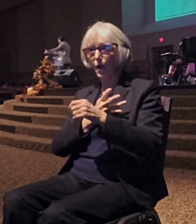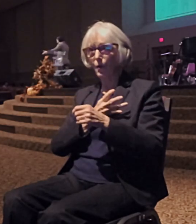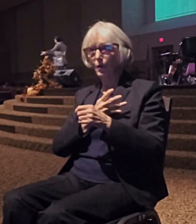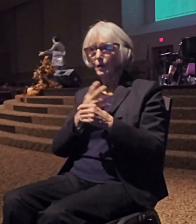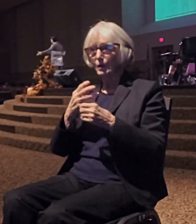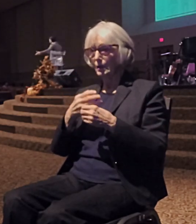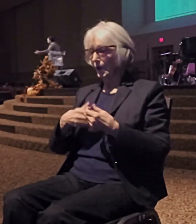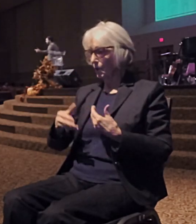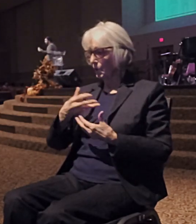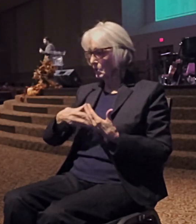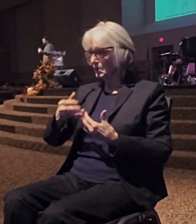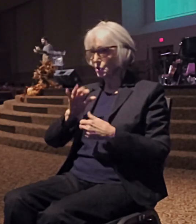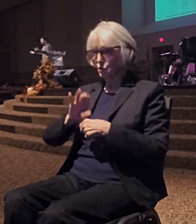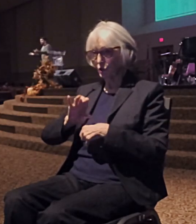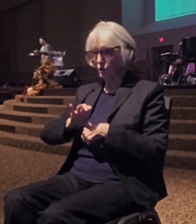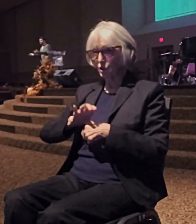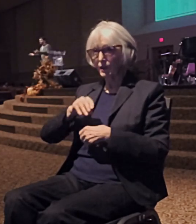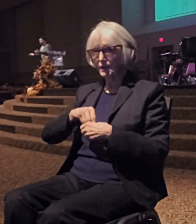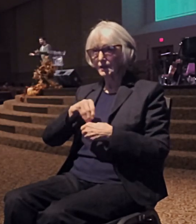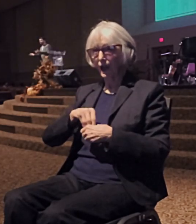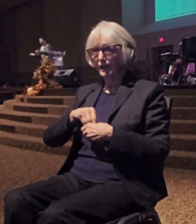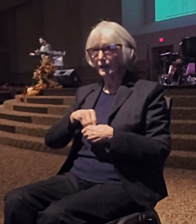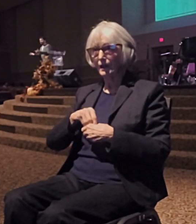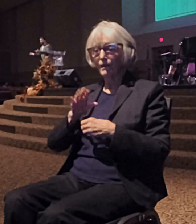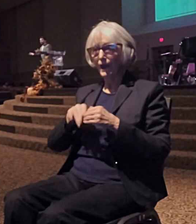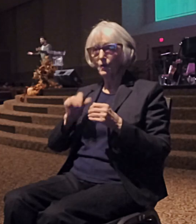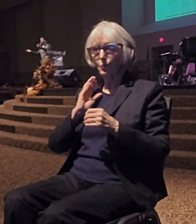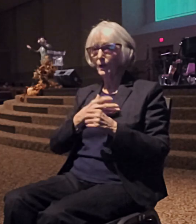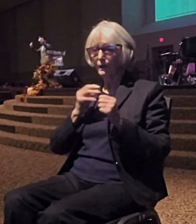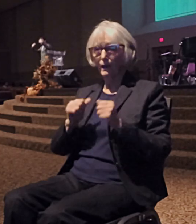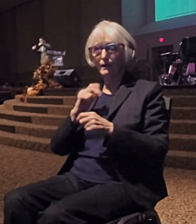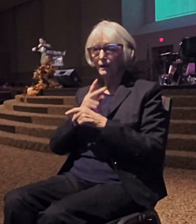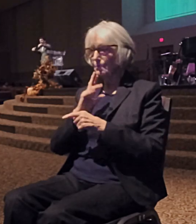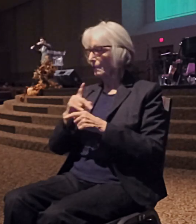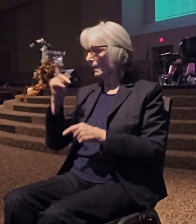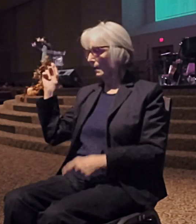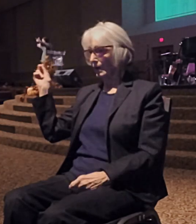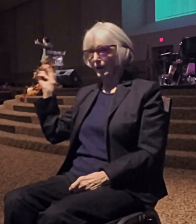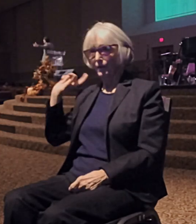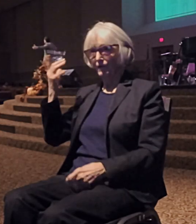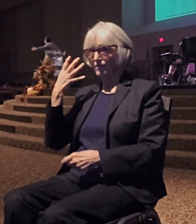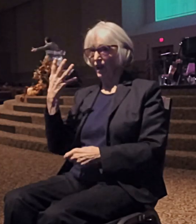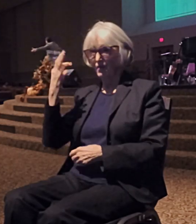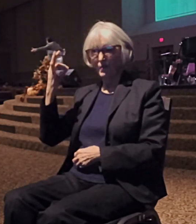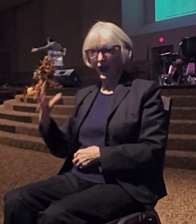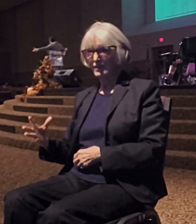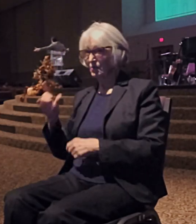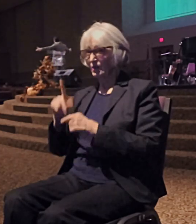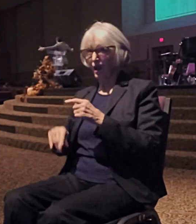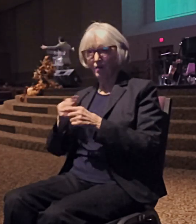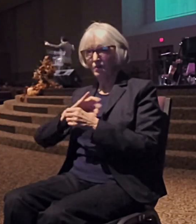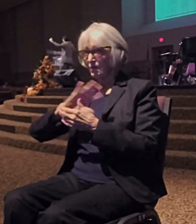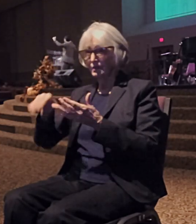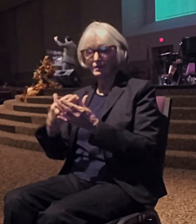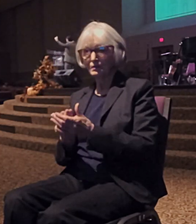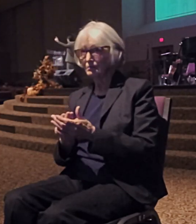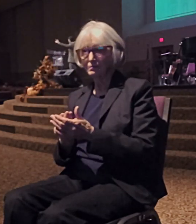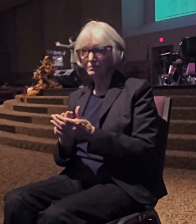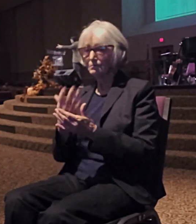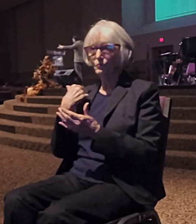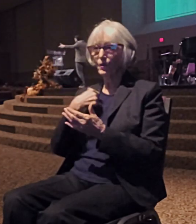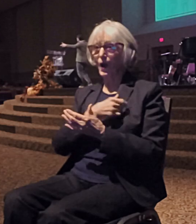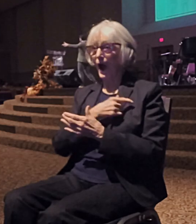ourselves than what 5 of us can keep up. There's more ministry to be done in our community, which is